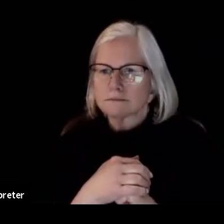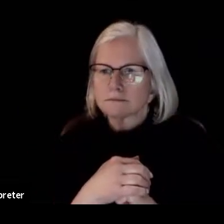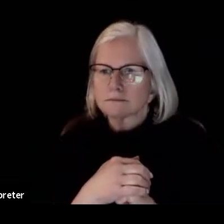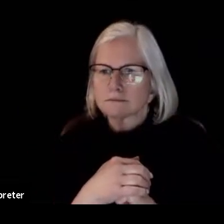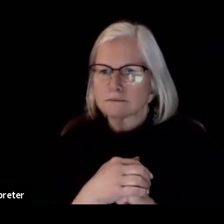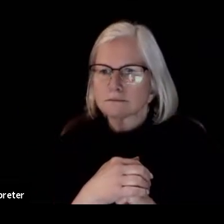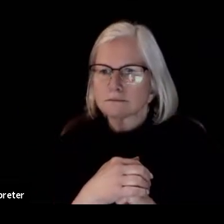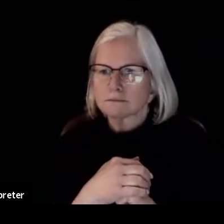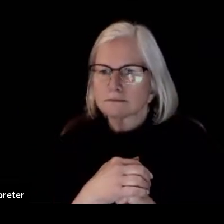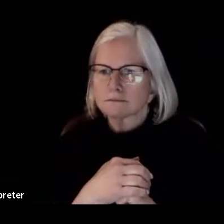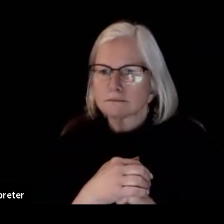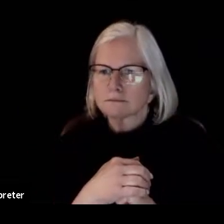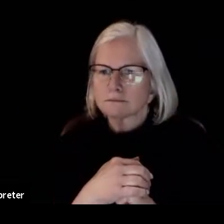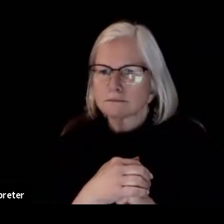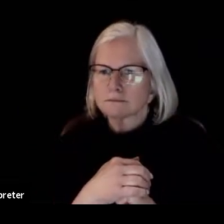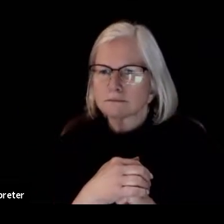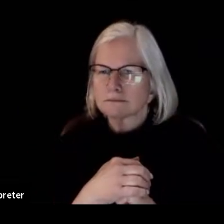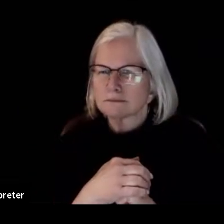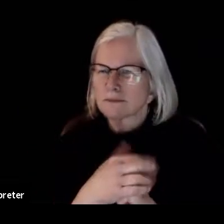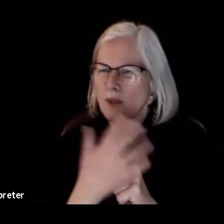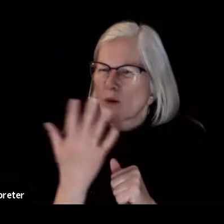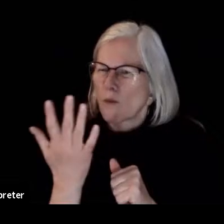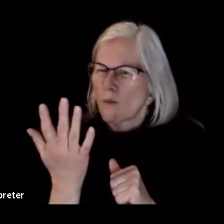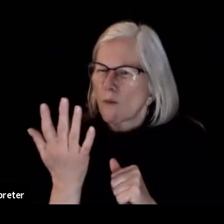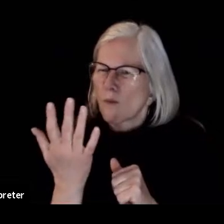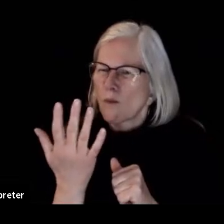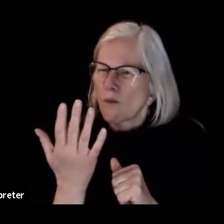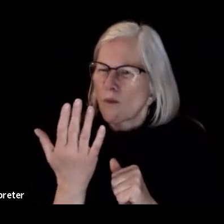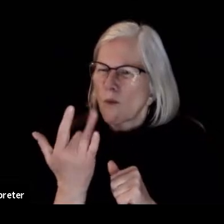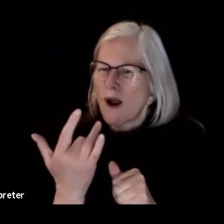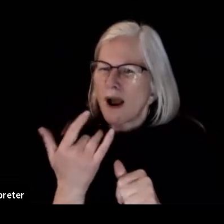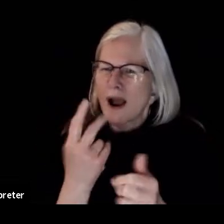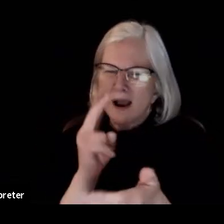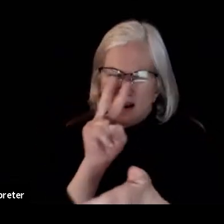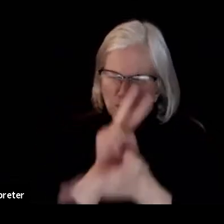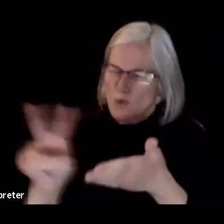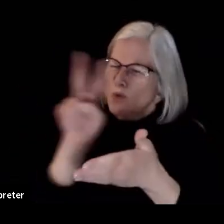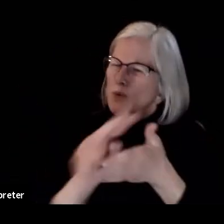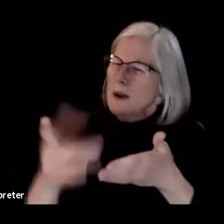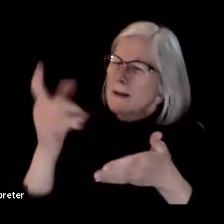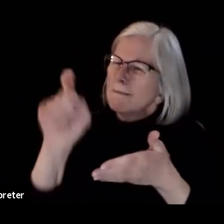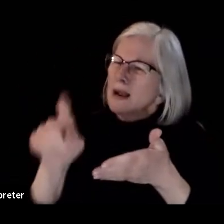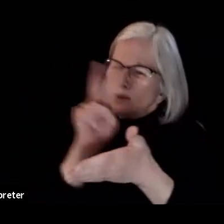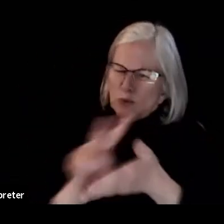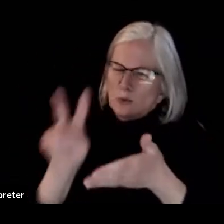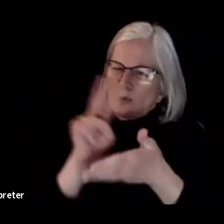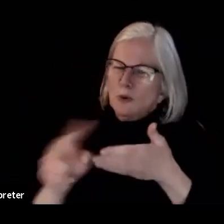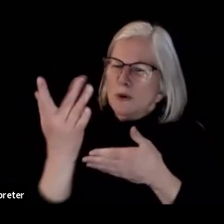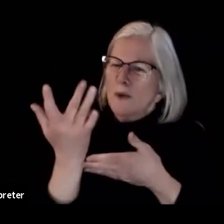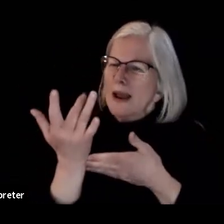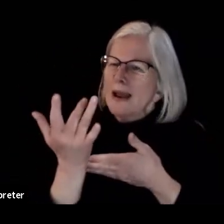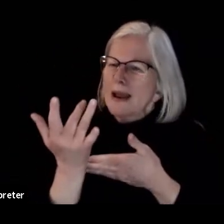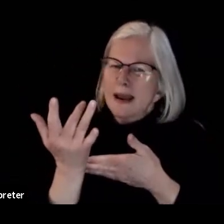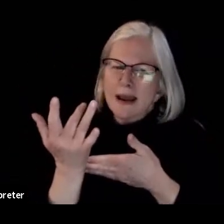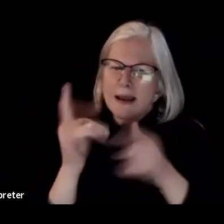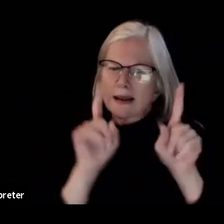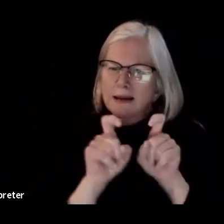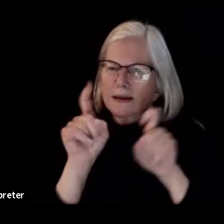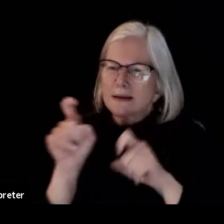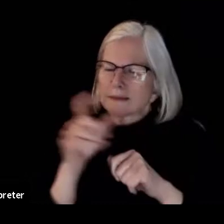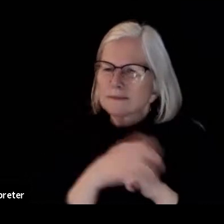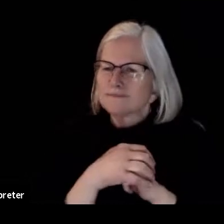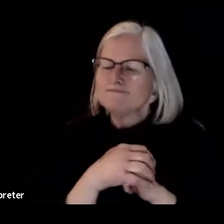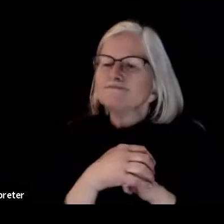about why every 2 weeks? Well, yes. 2 weeks